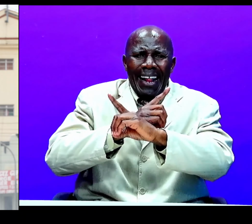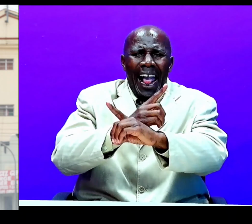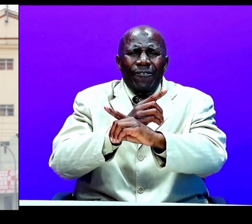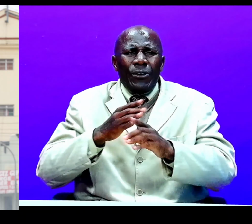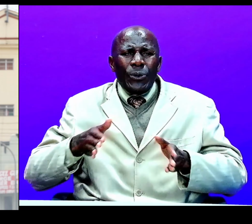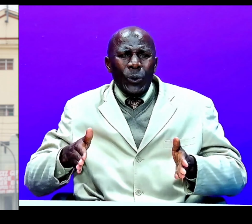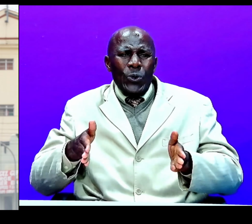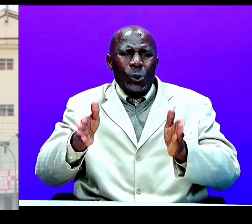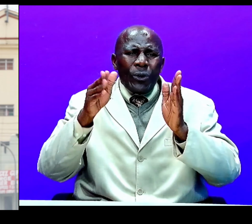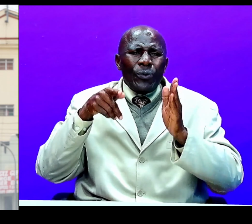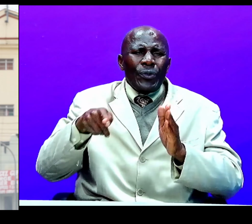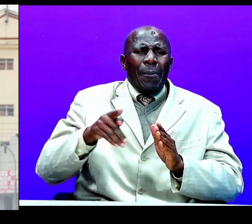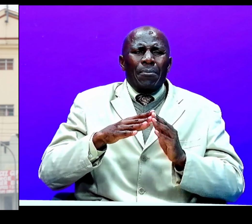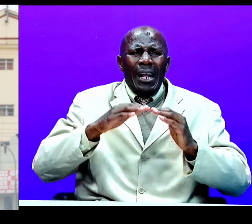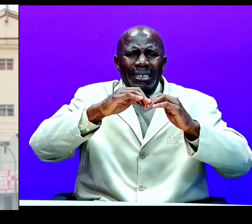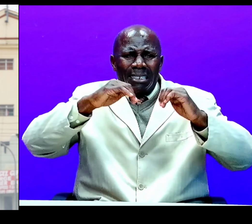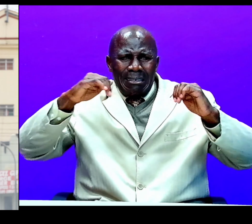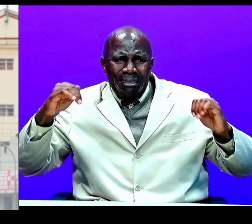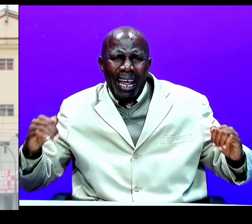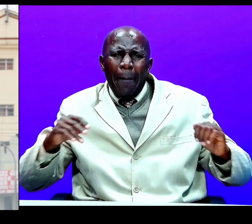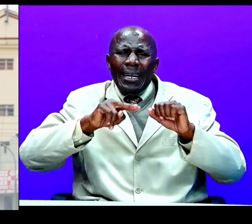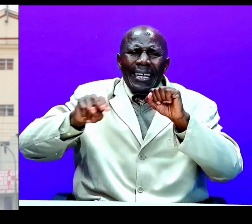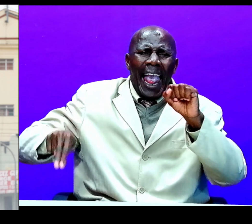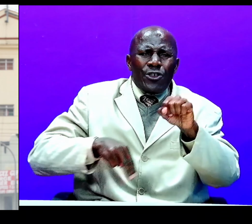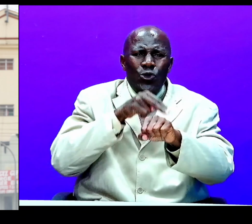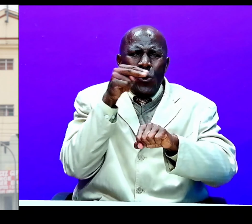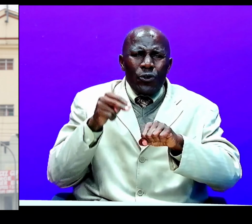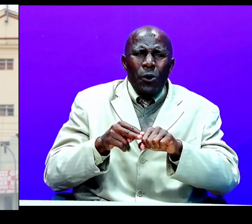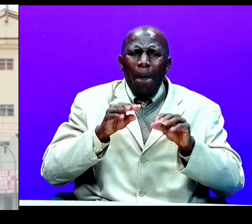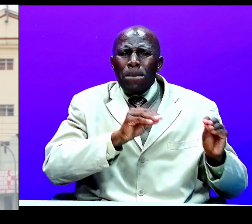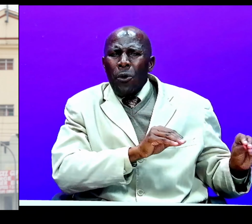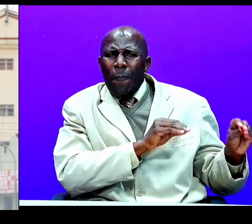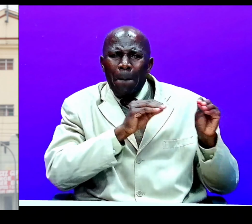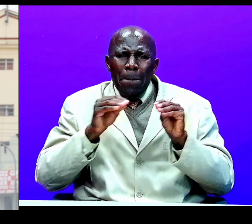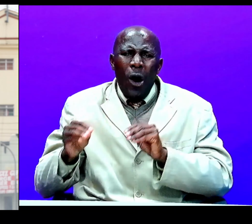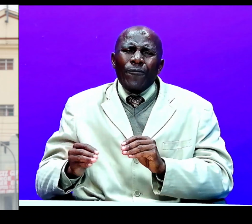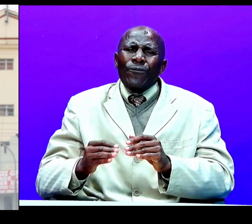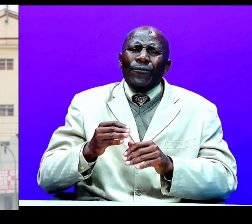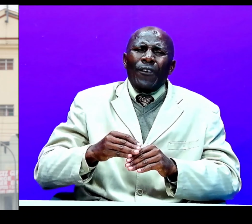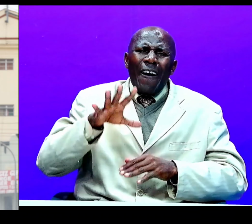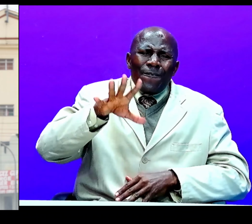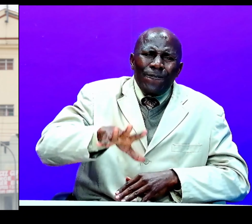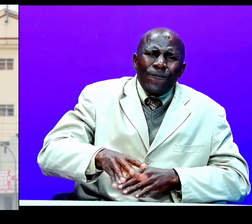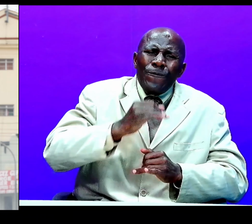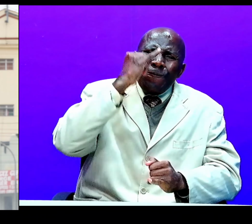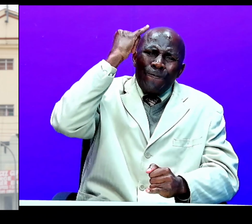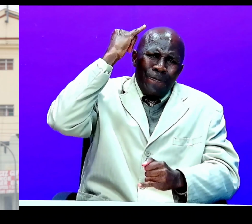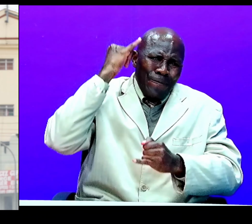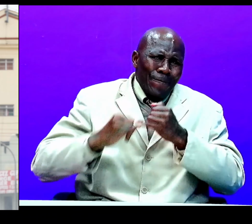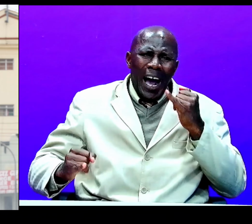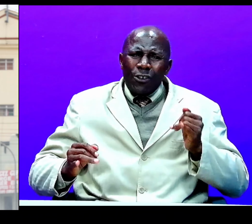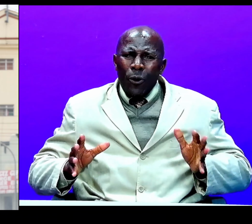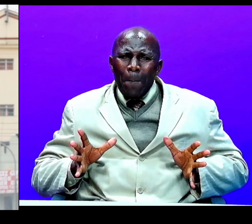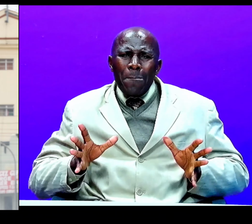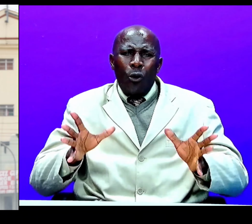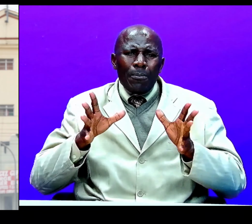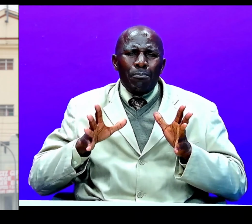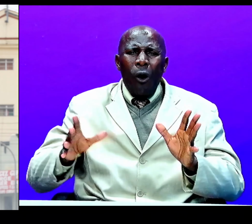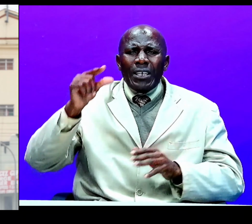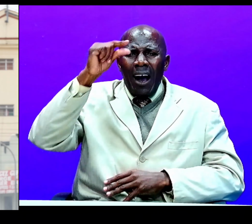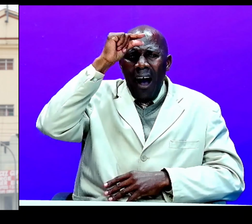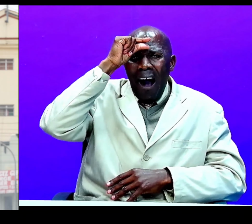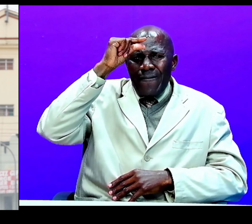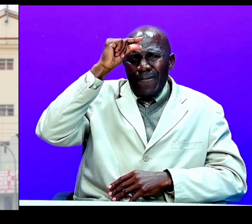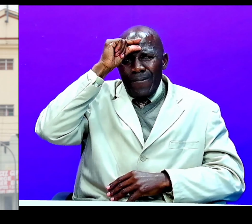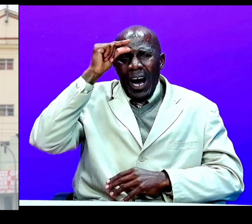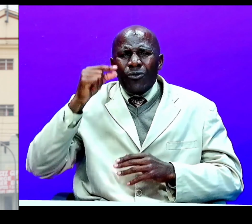forced the government to repeal Section 2A of the Constitution, leading to the reintroduction of